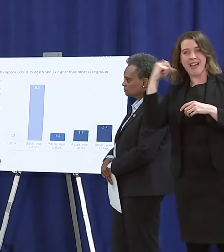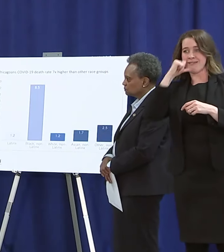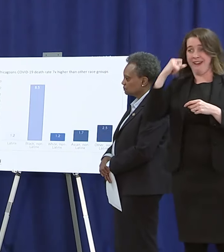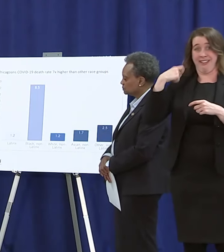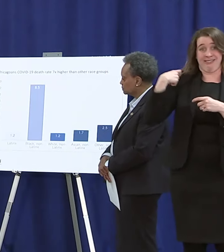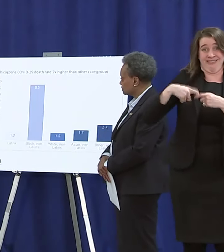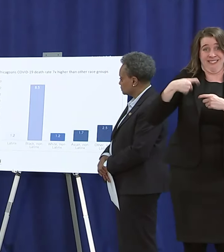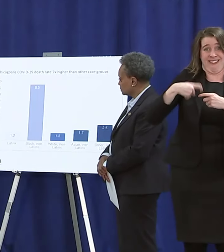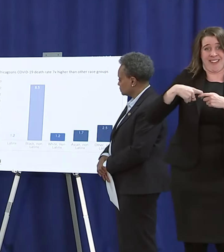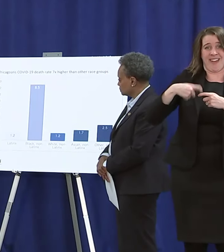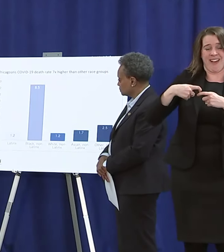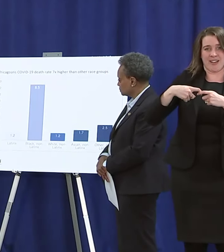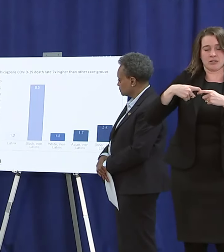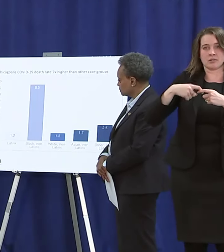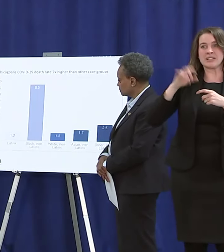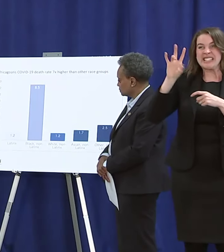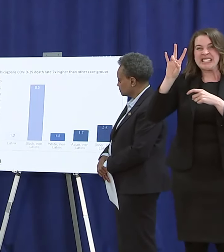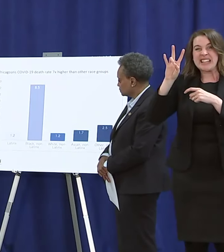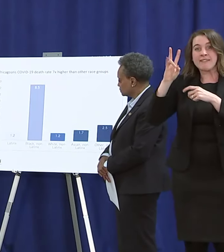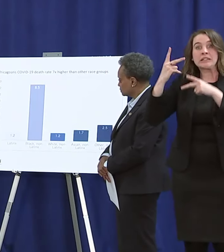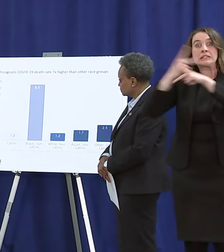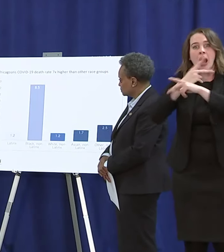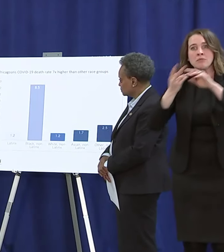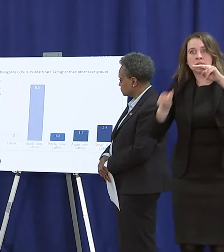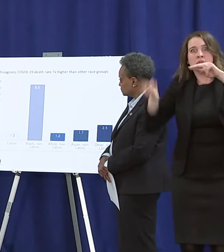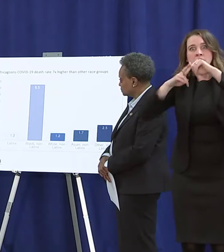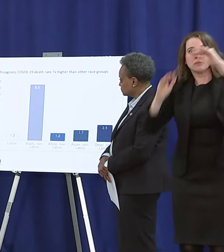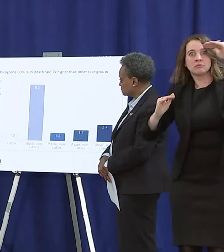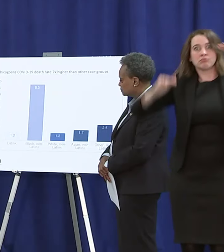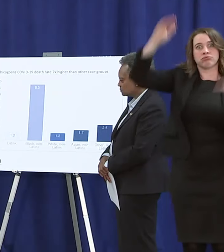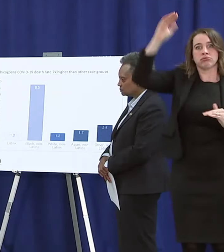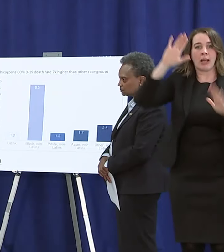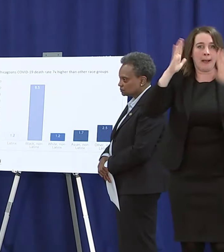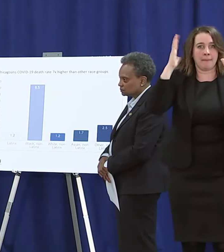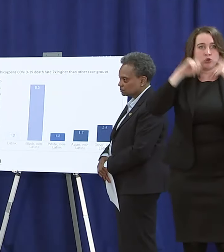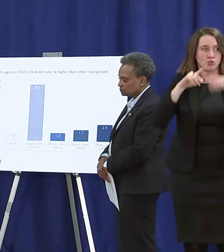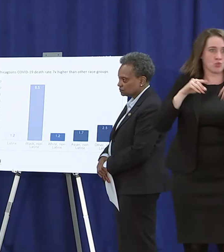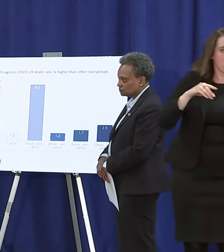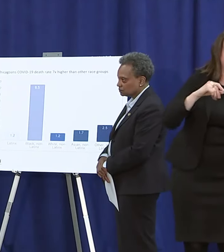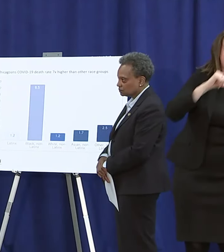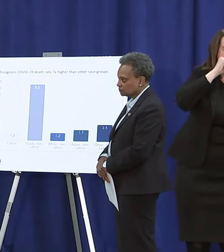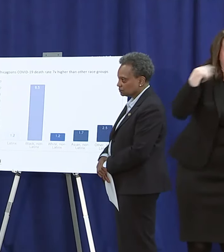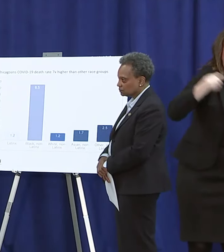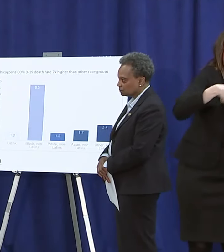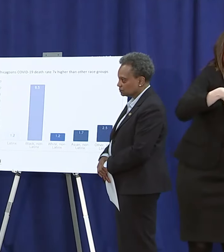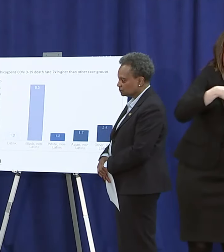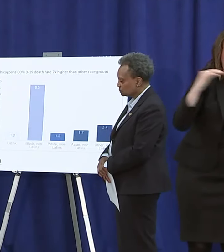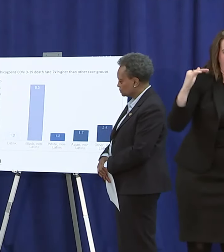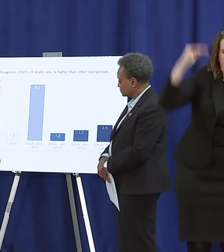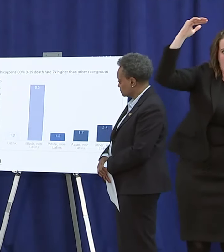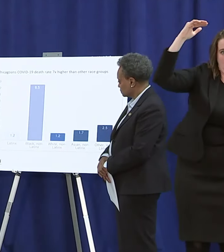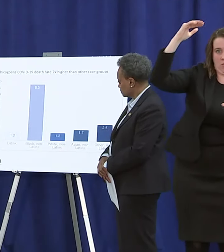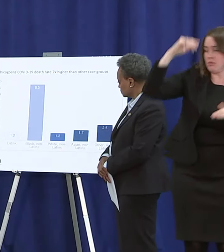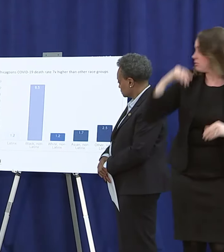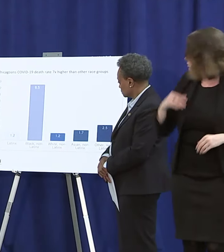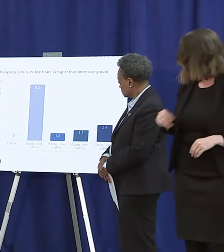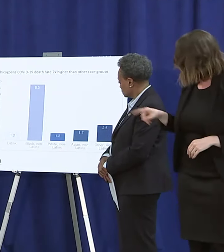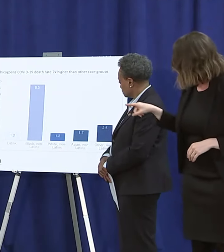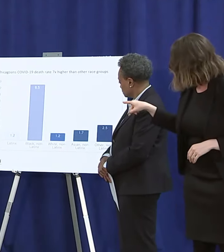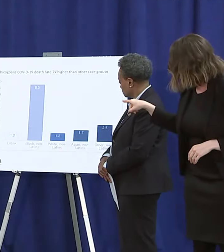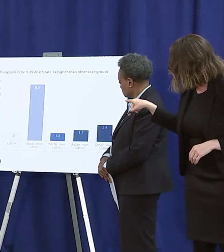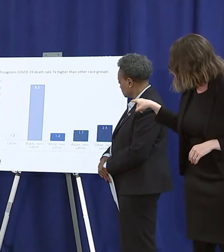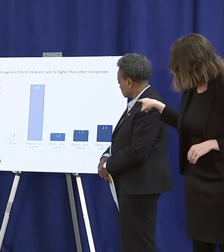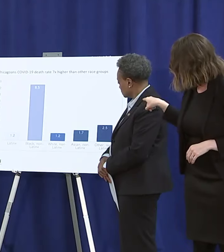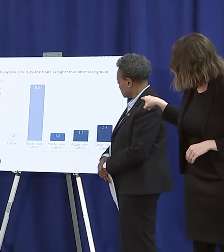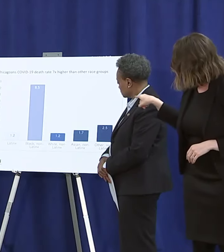is 7 times the death rate as it is for white non-Latinx. And you can see where Latinx, Asian